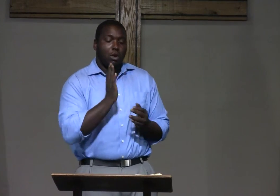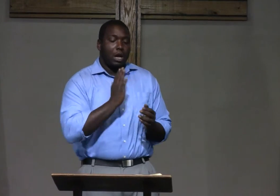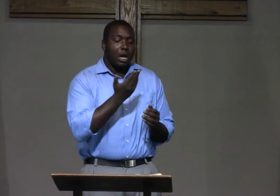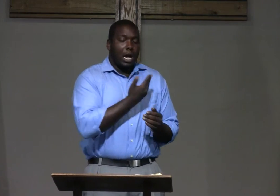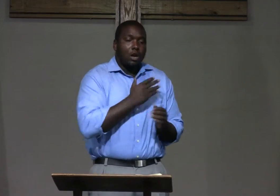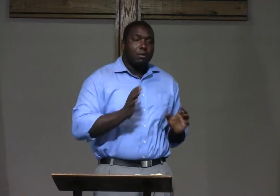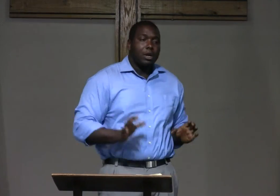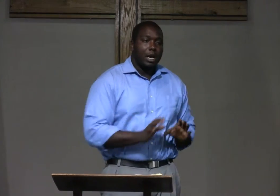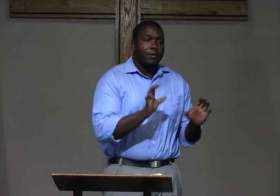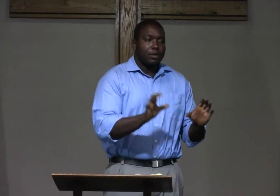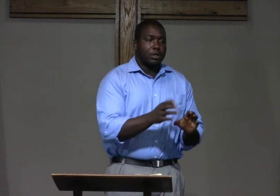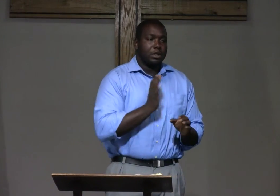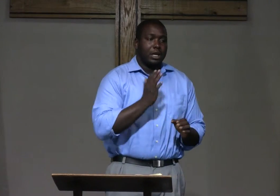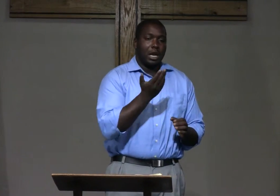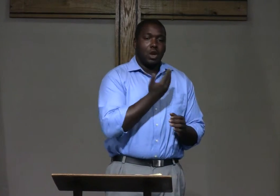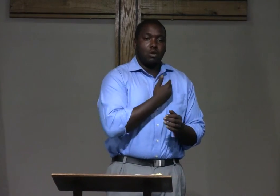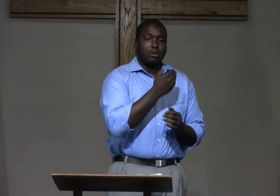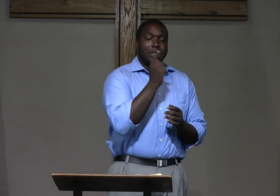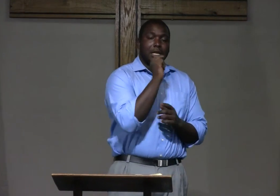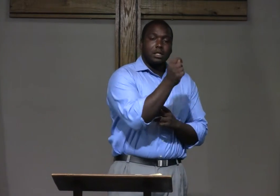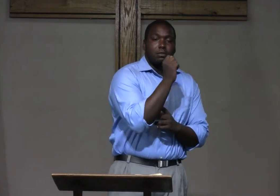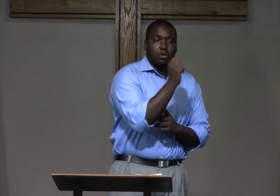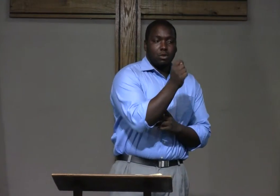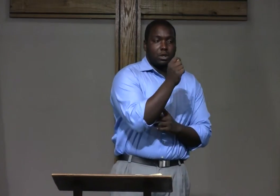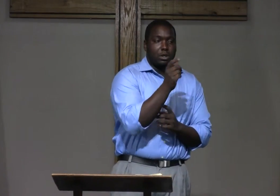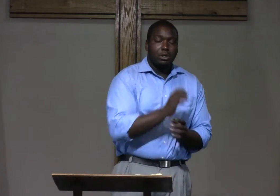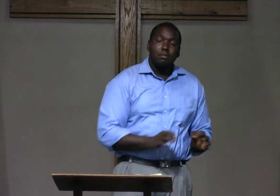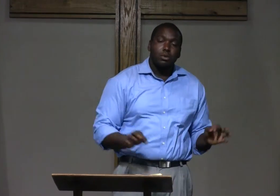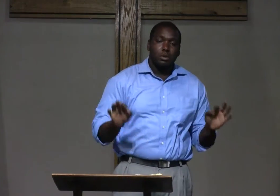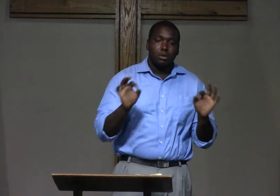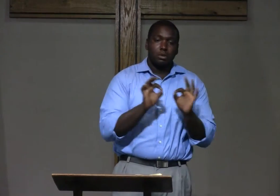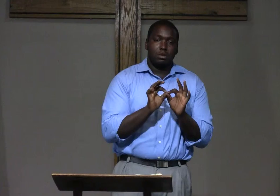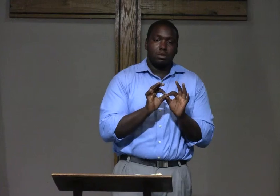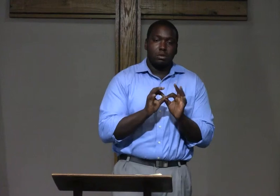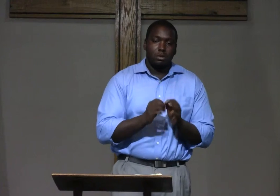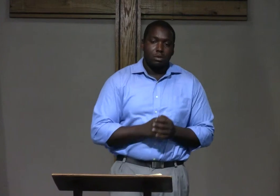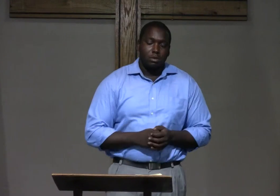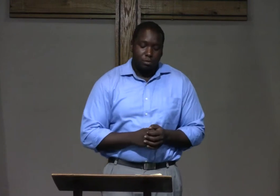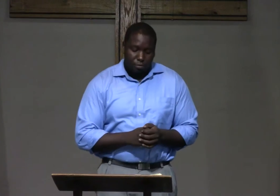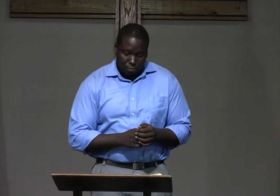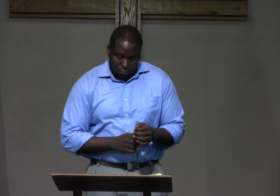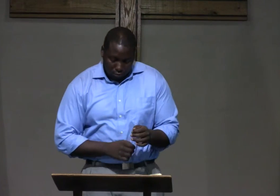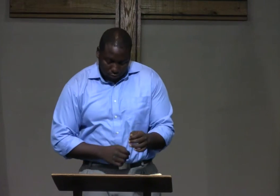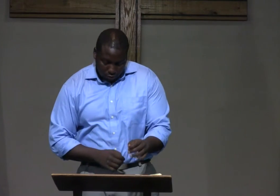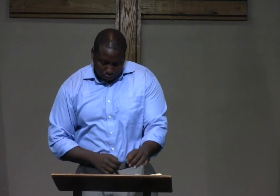salvation? They won't. We need to be a testimony to the lost.